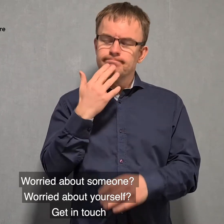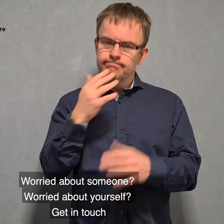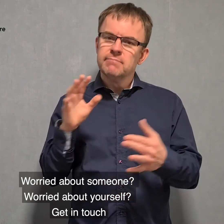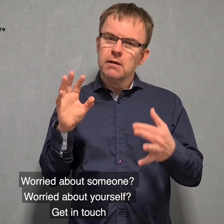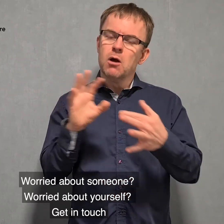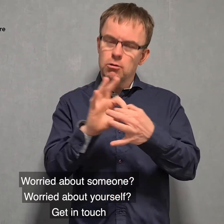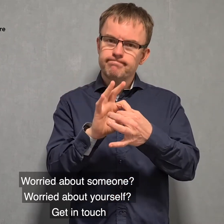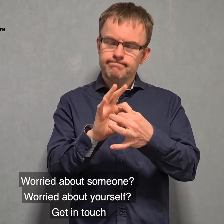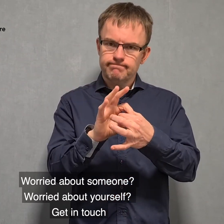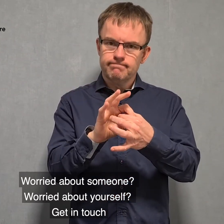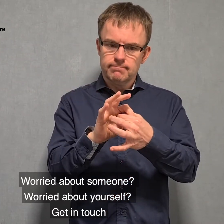Get in touch.